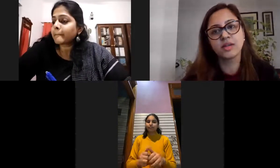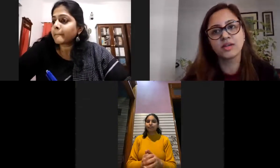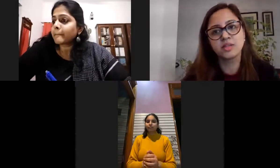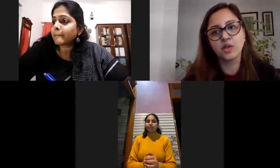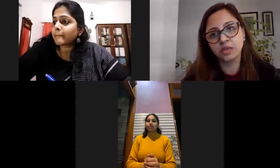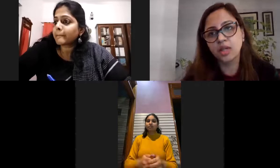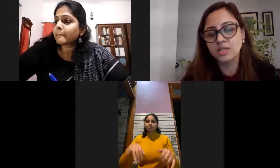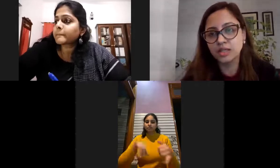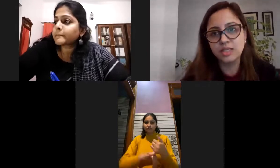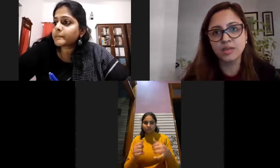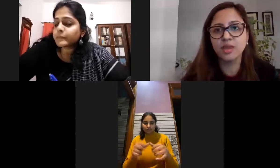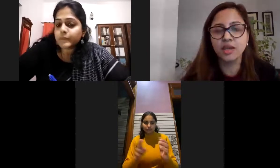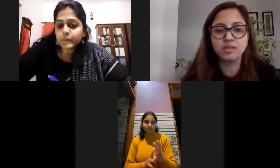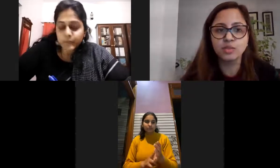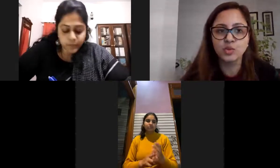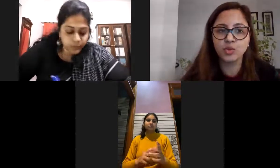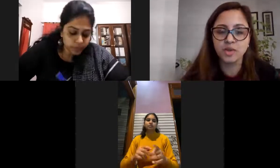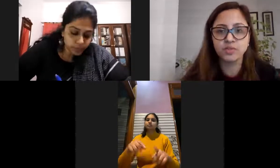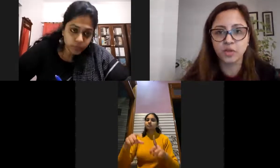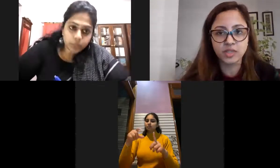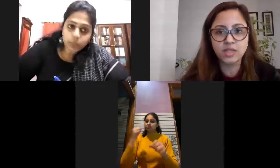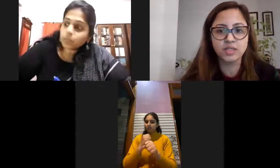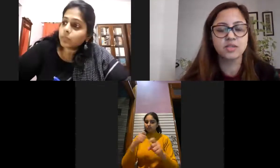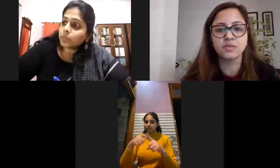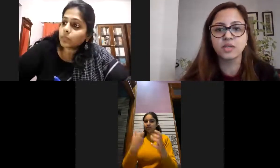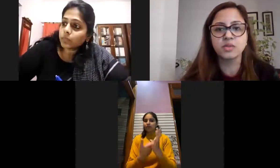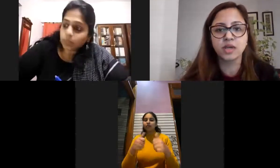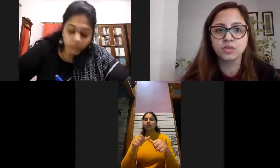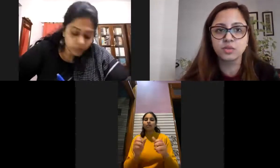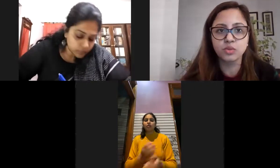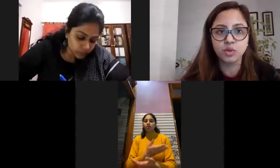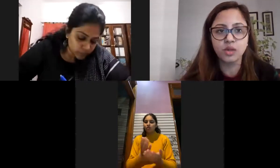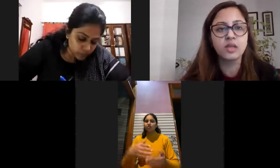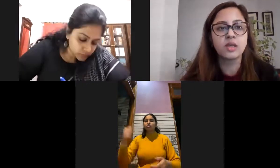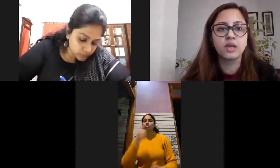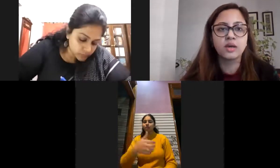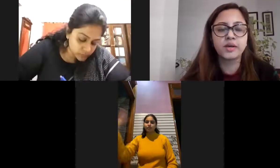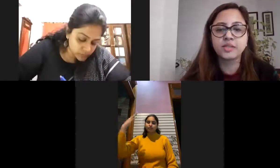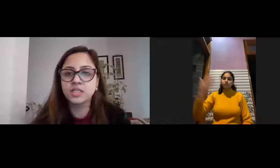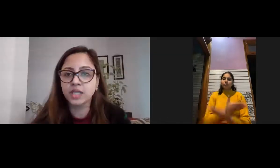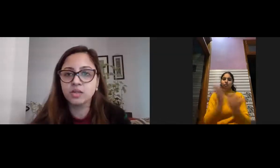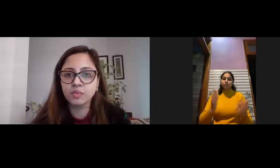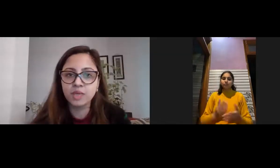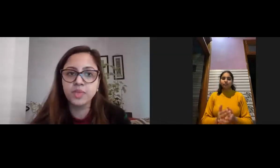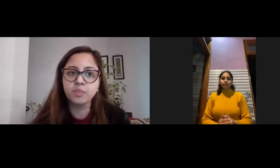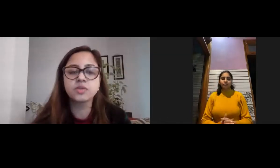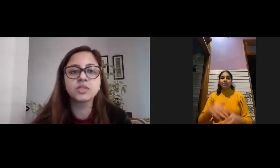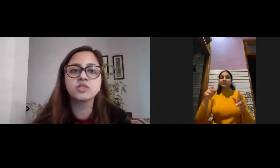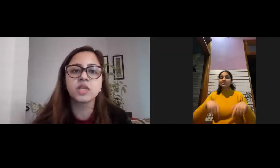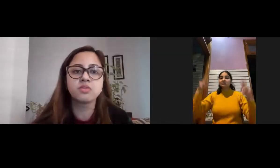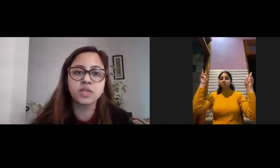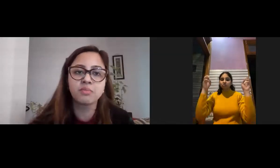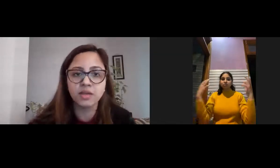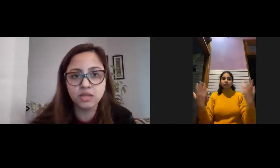Shankara, the organizing team, and those who have joined us. A very good afternoon to all. The title of my paper